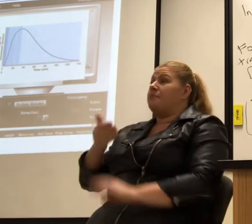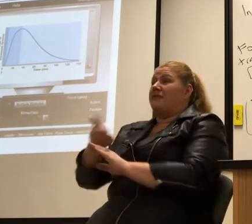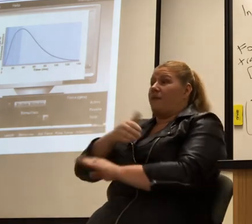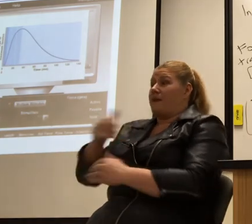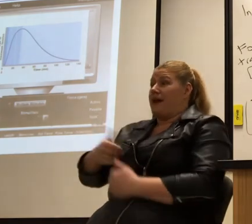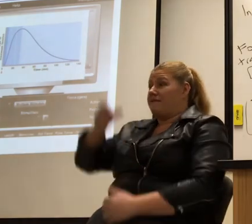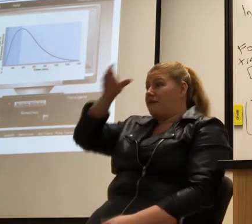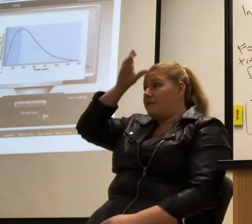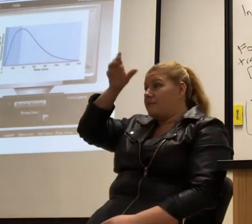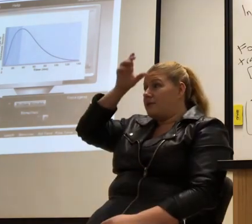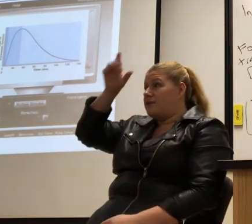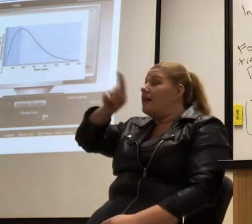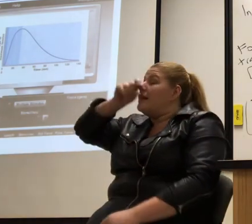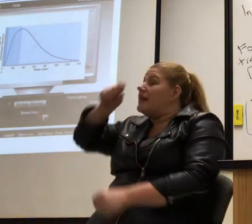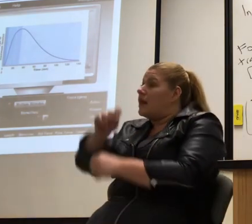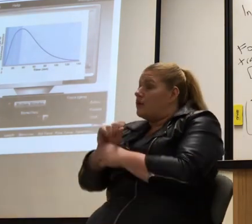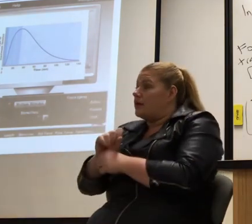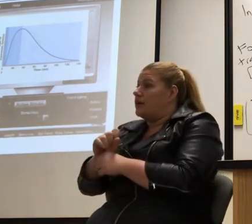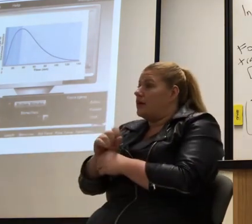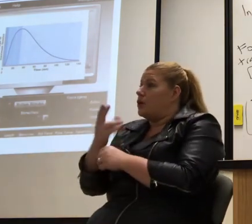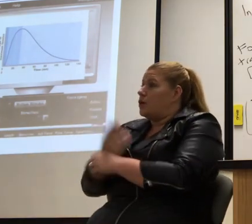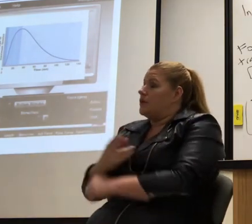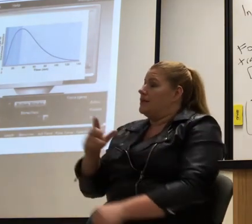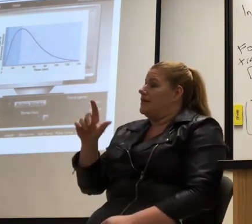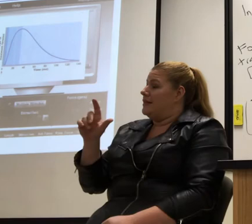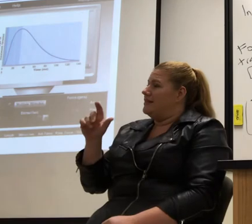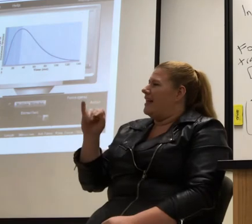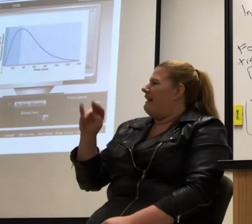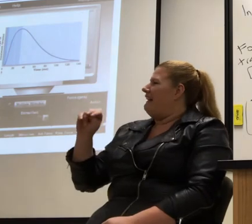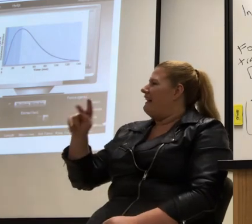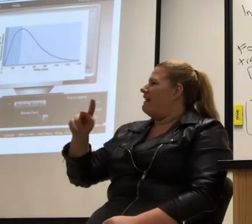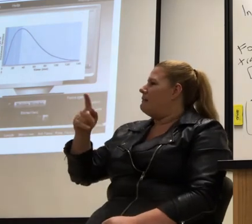literally put an ink pen.